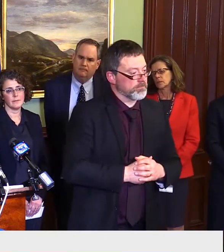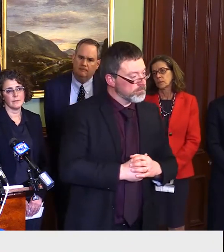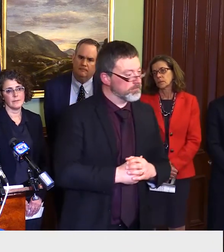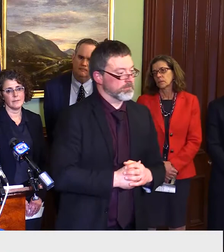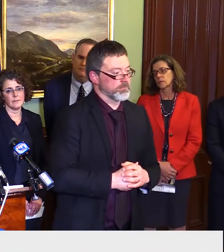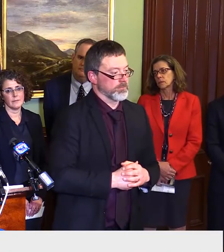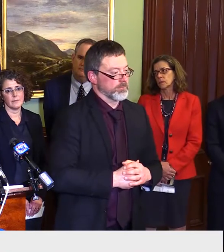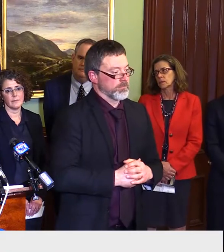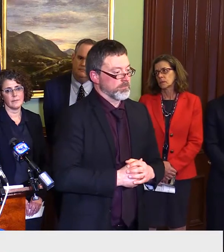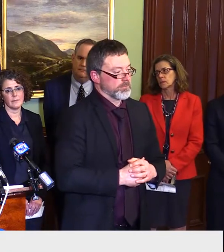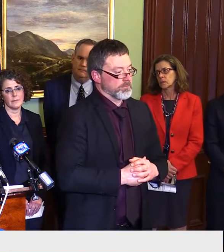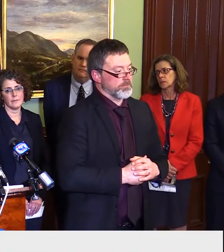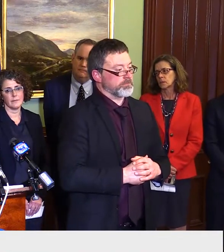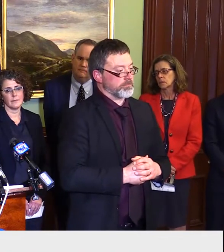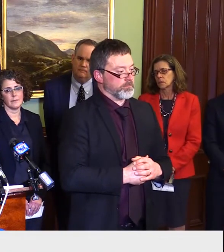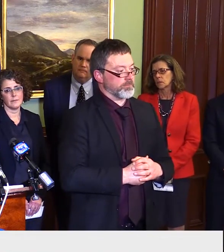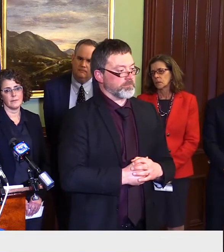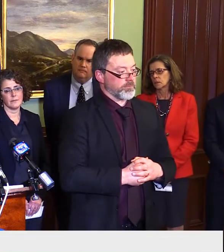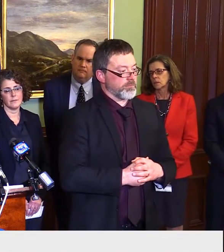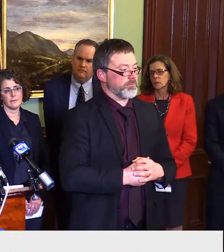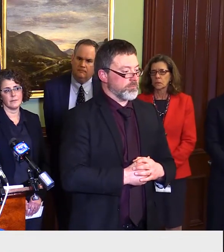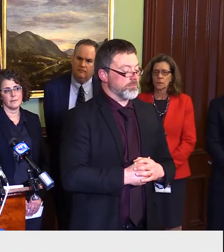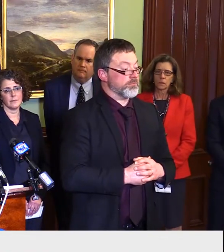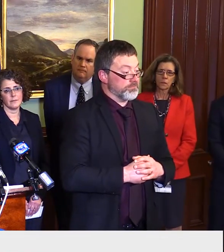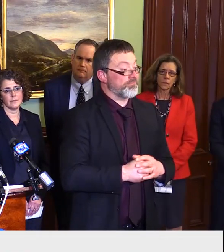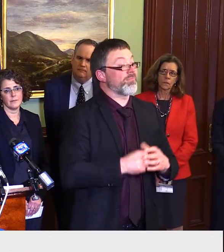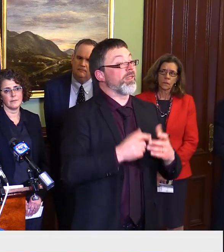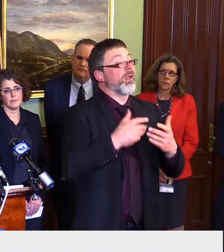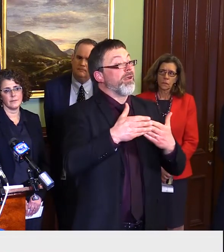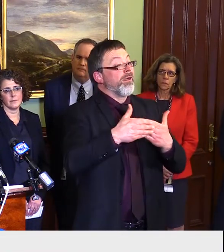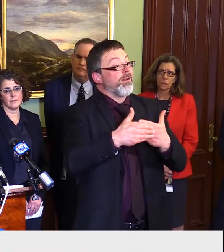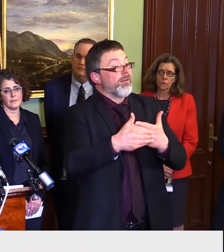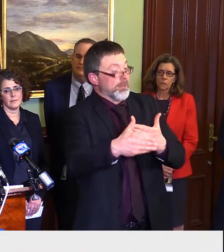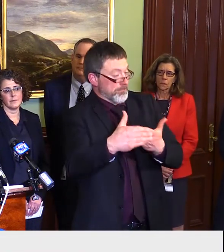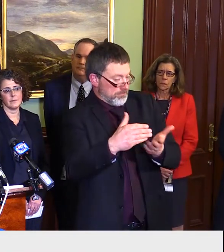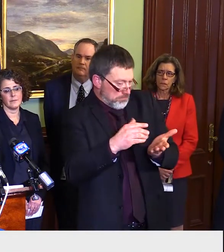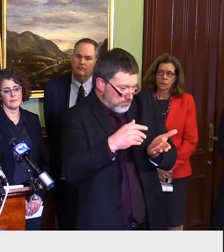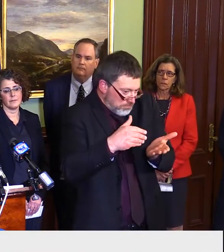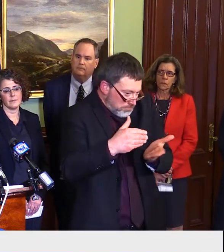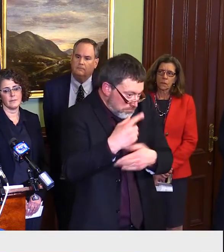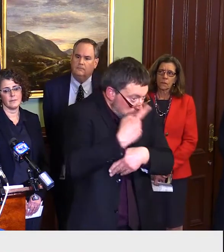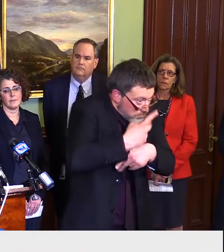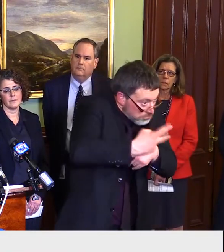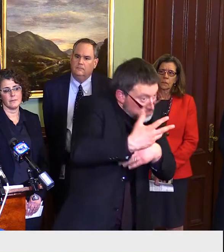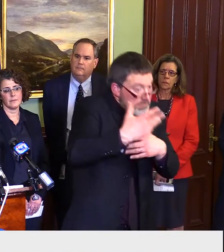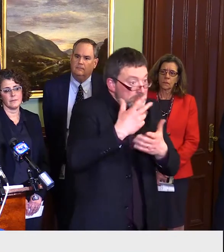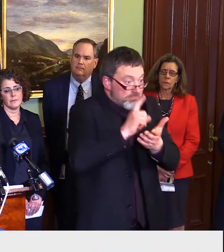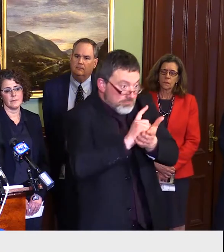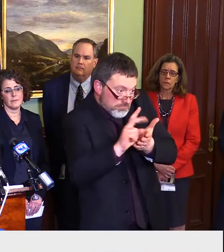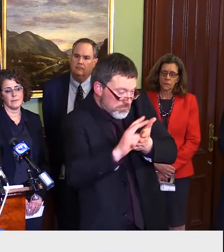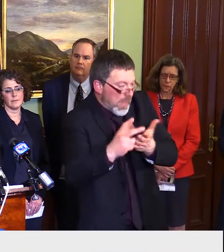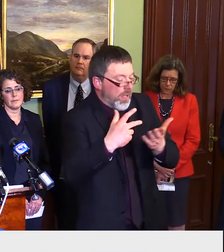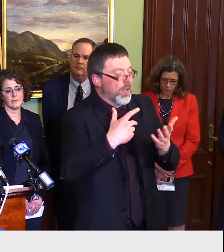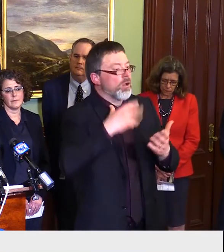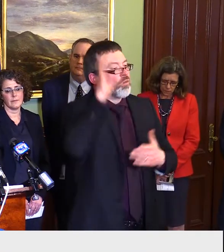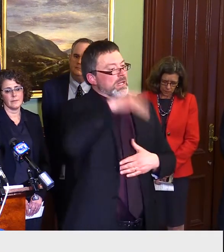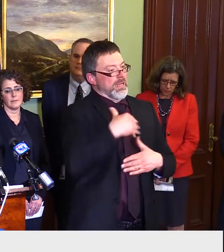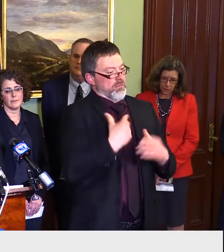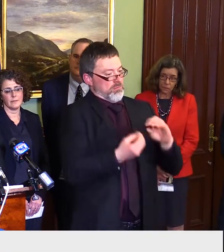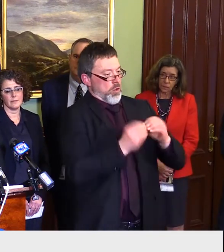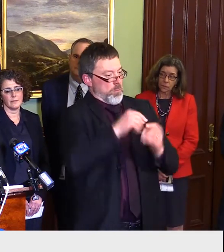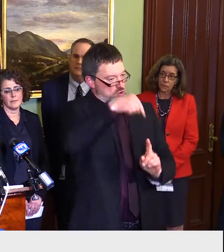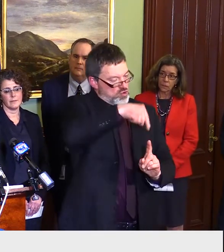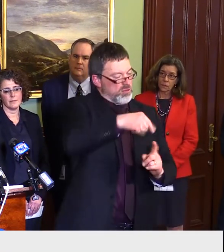makes sense. As it relates to financial resources being put toward COVID-19, it looks like the only thing in this emergency order, just based on a brief